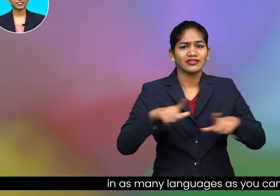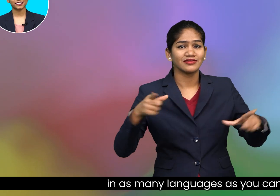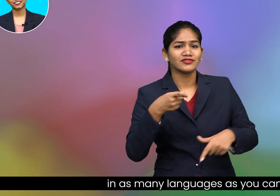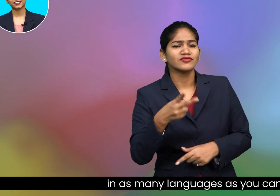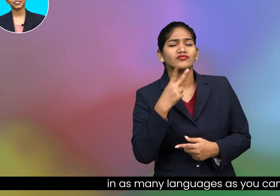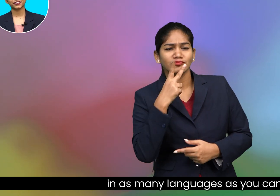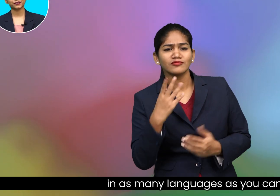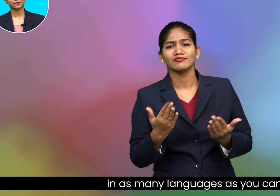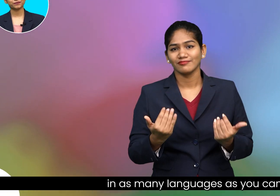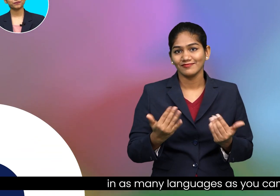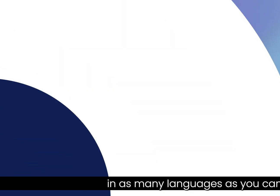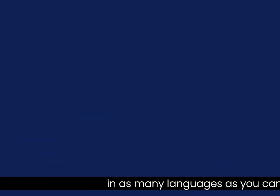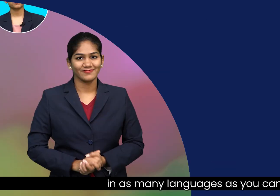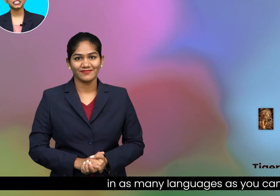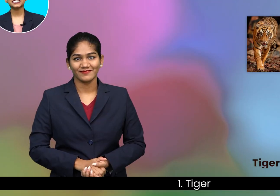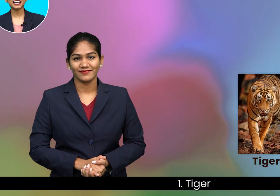can.